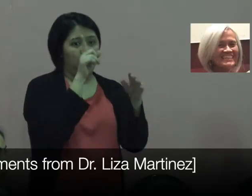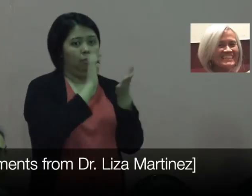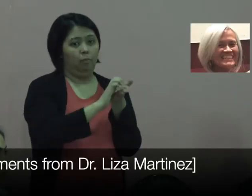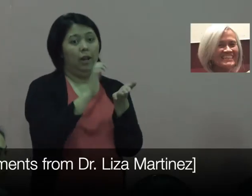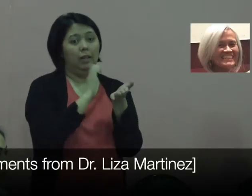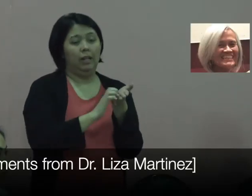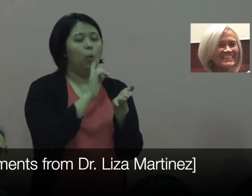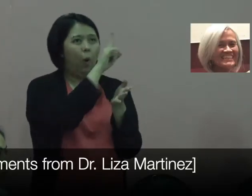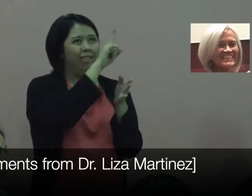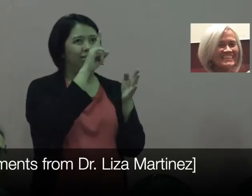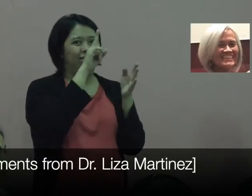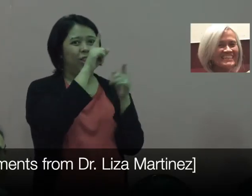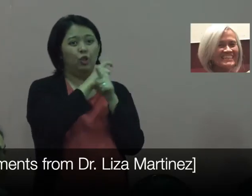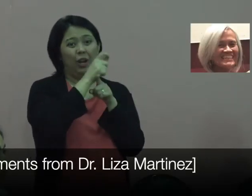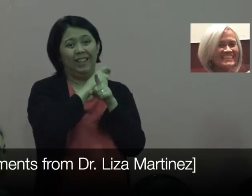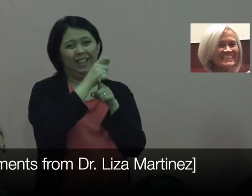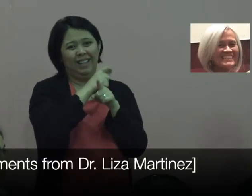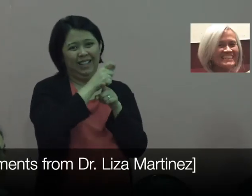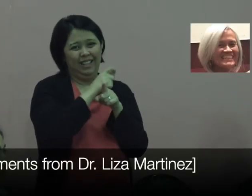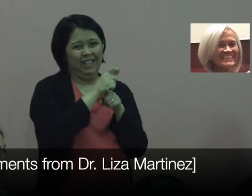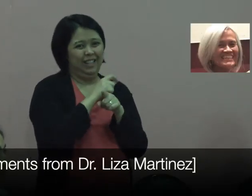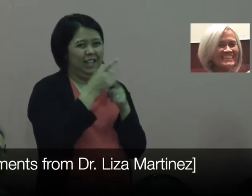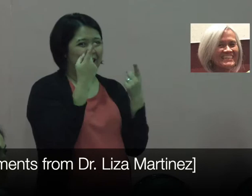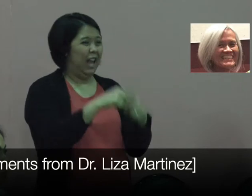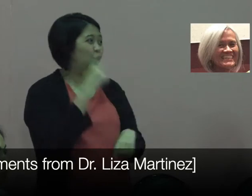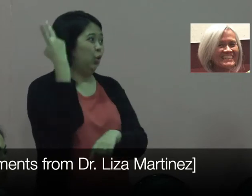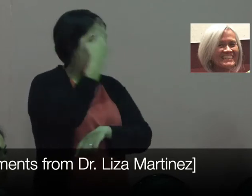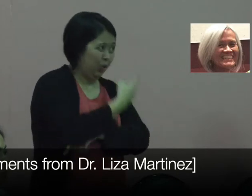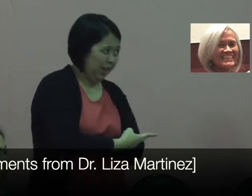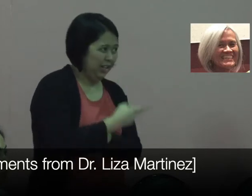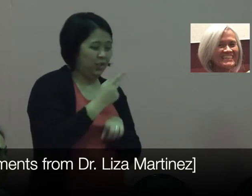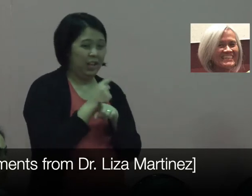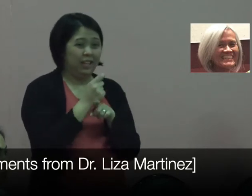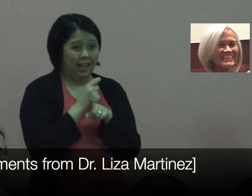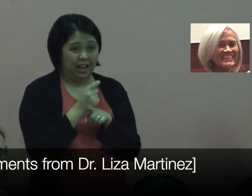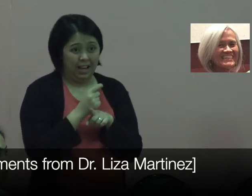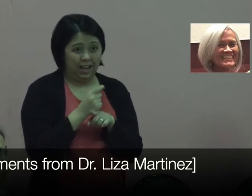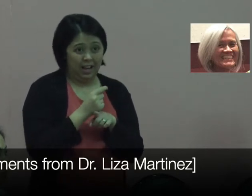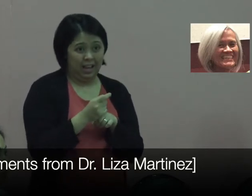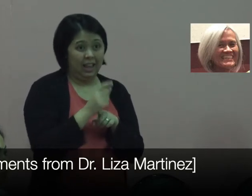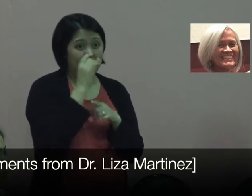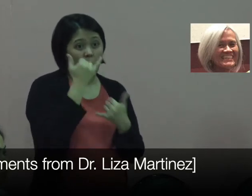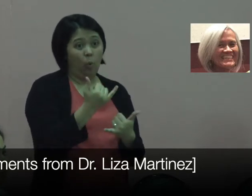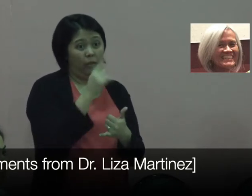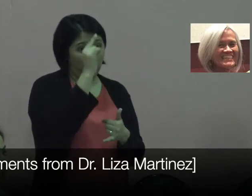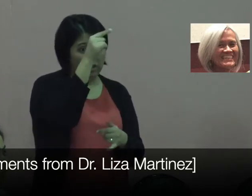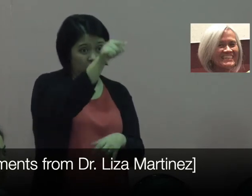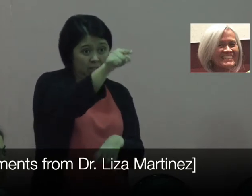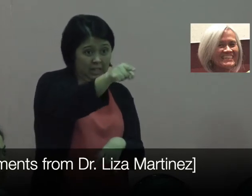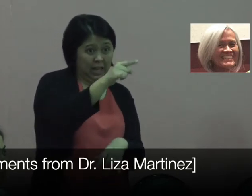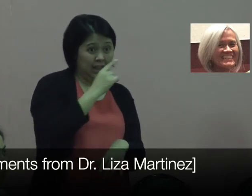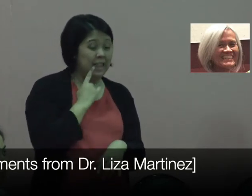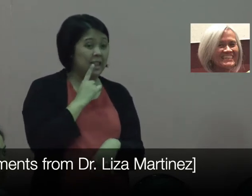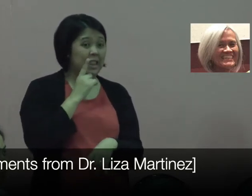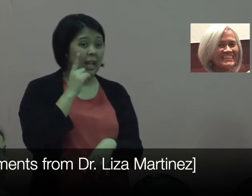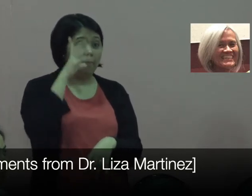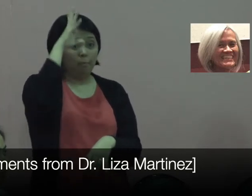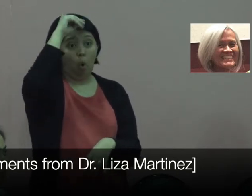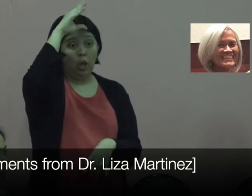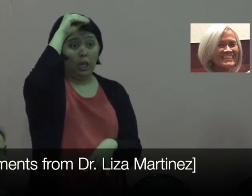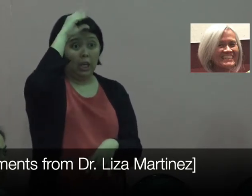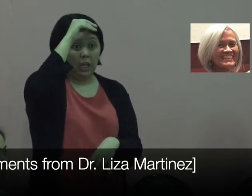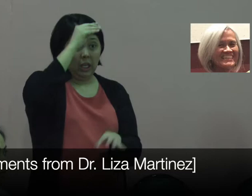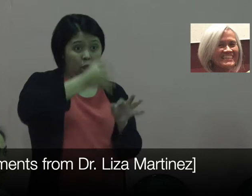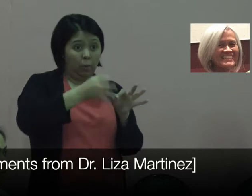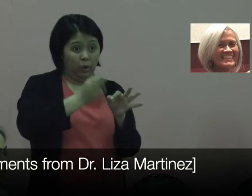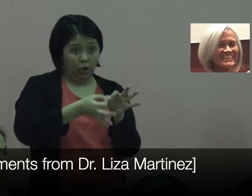2-day training. And, well, first of all, a male interpreter would not be a deaf relay interpreter, although Jay was